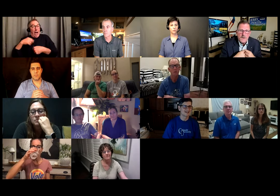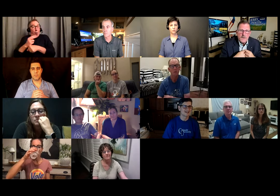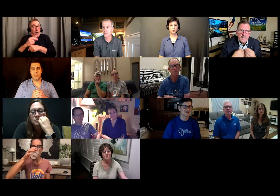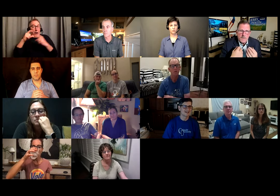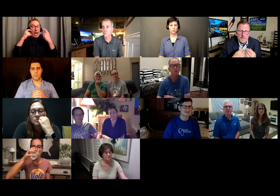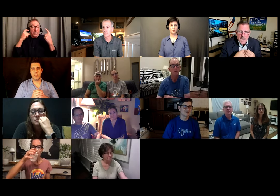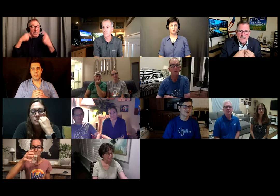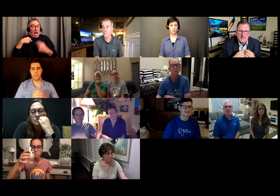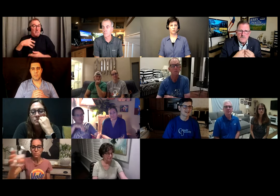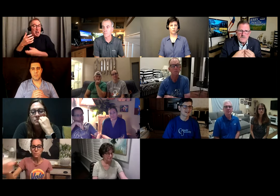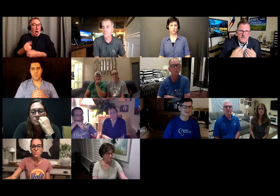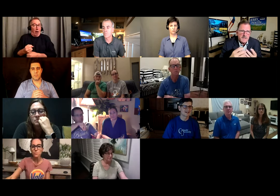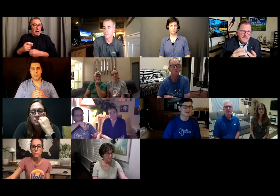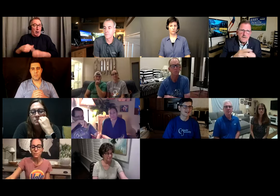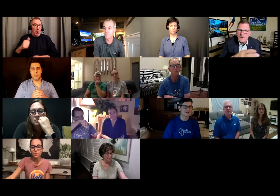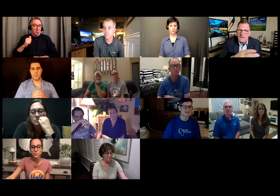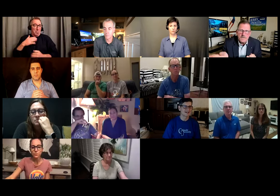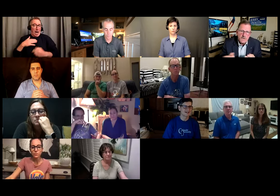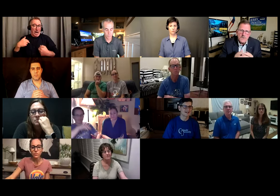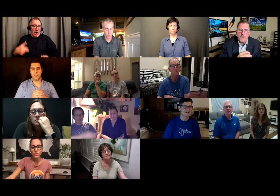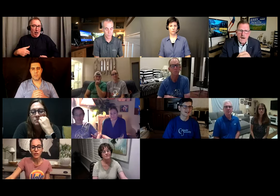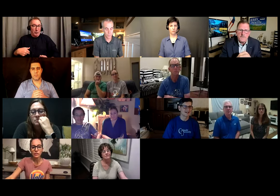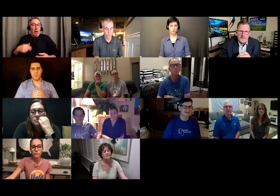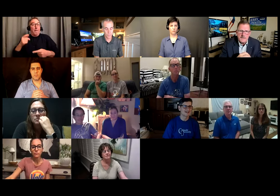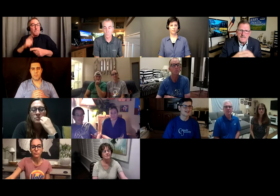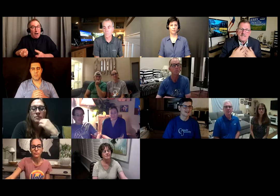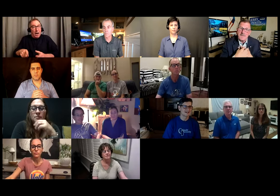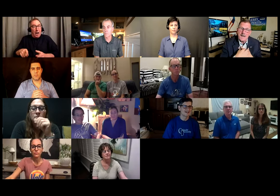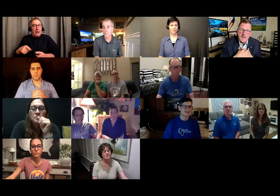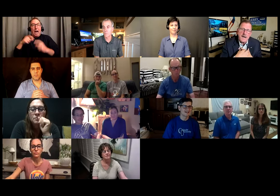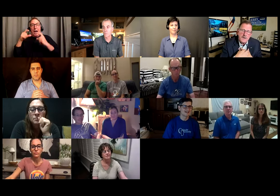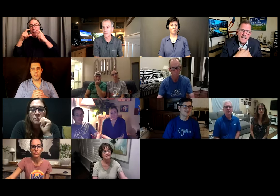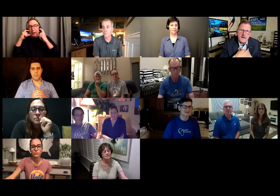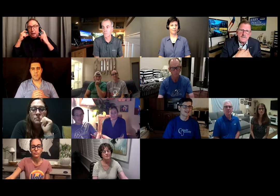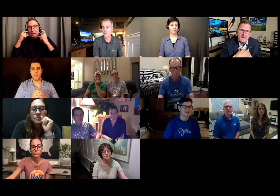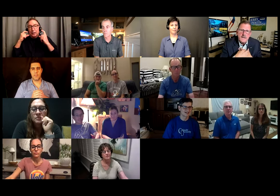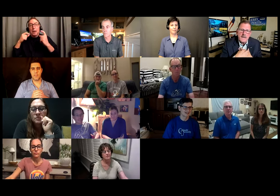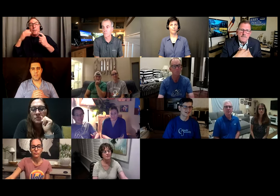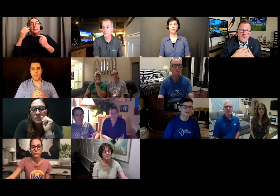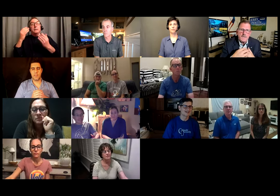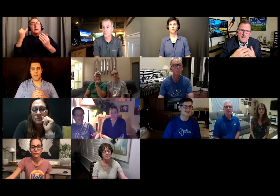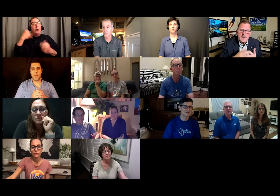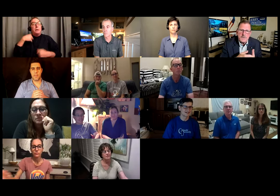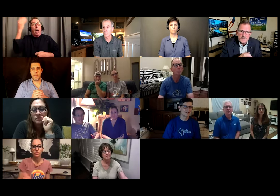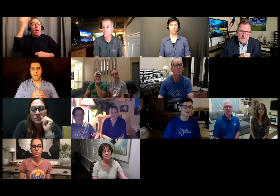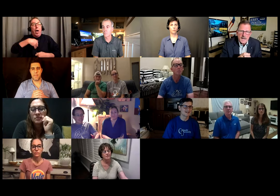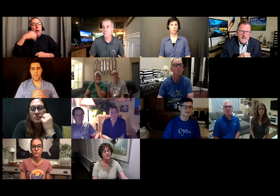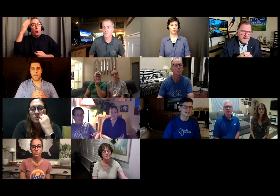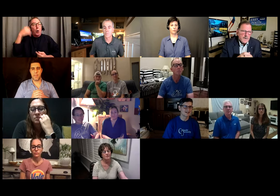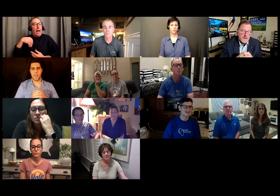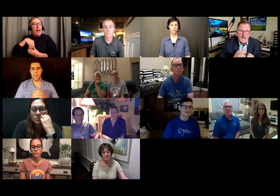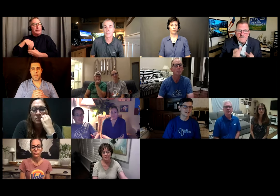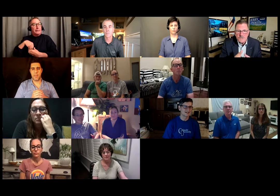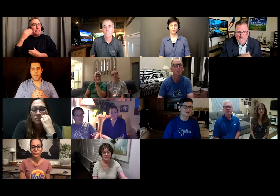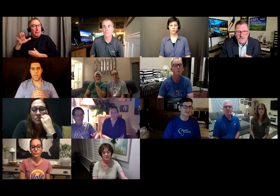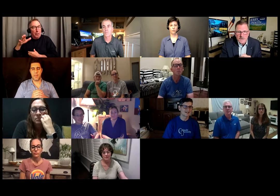health, but I wear a mask mostly because I don't want any of you around me to get something I may not know I have. And I'm hoping that people do that.